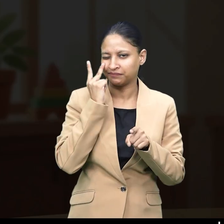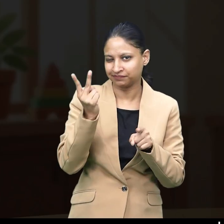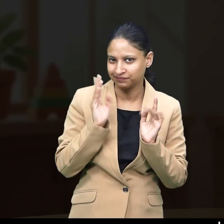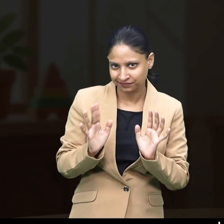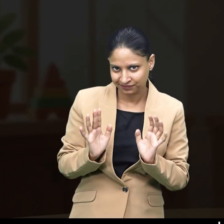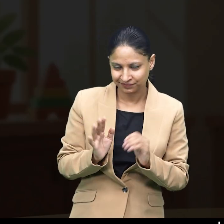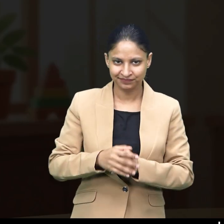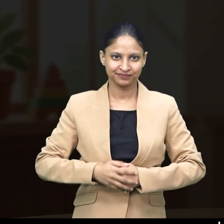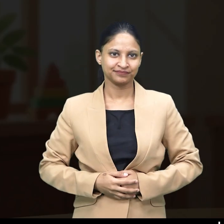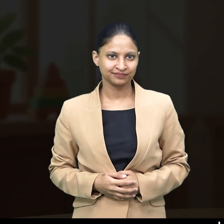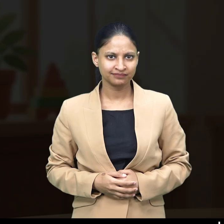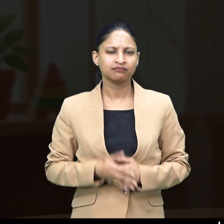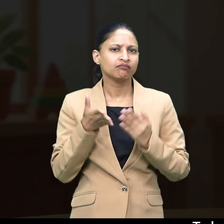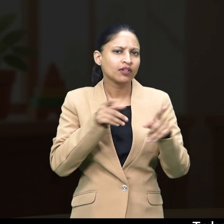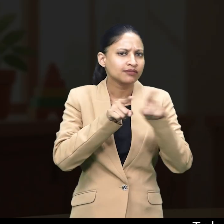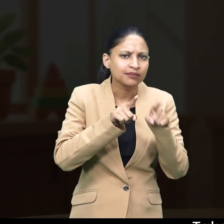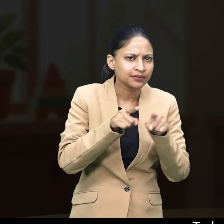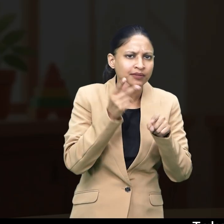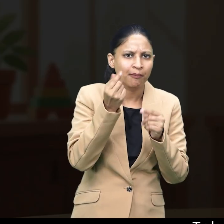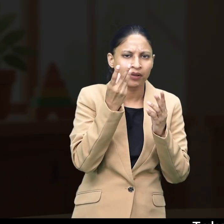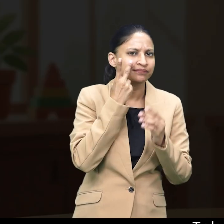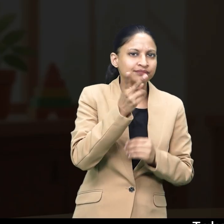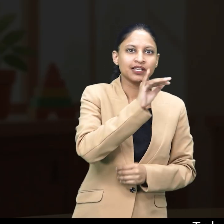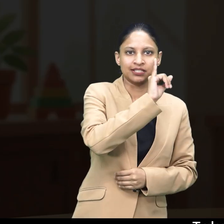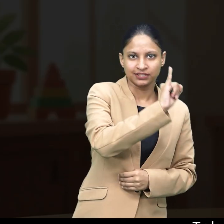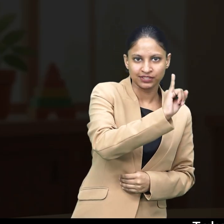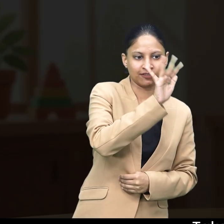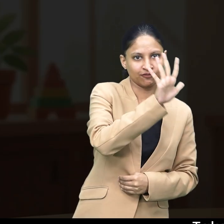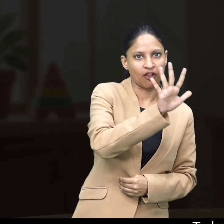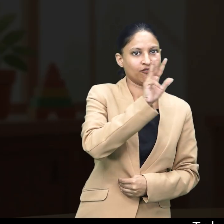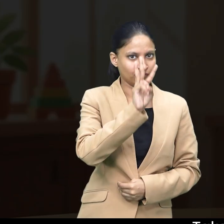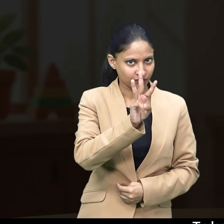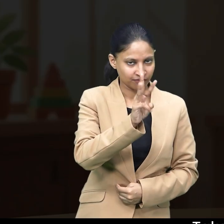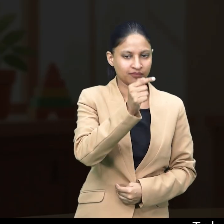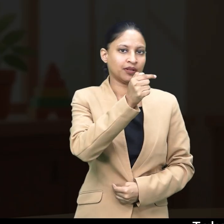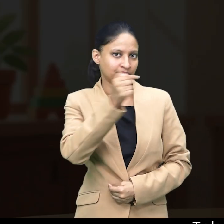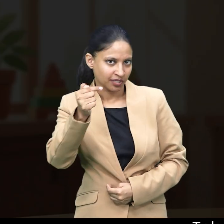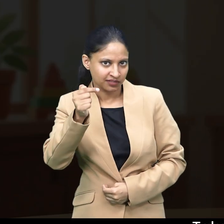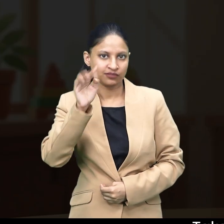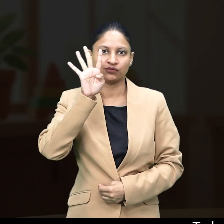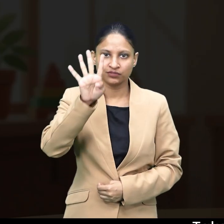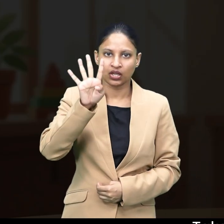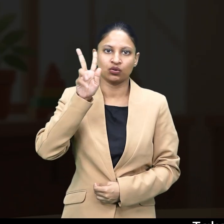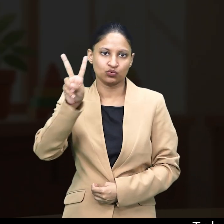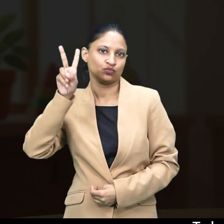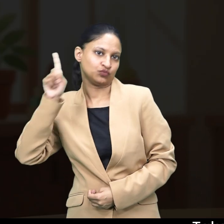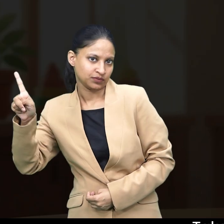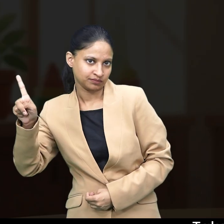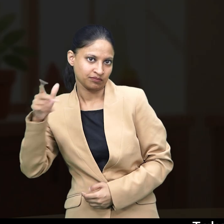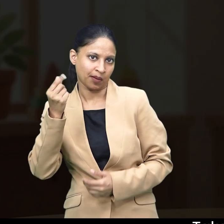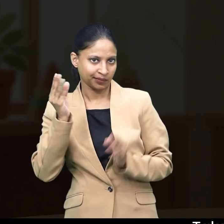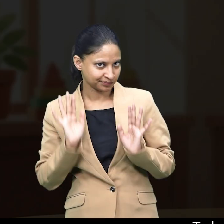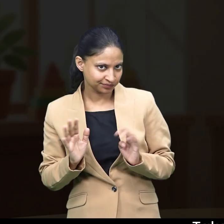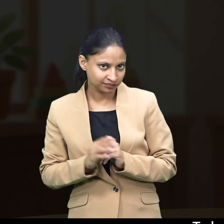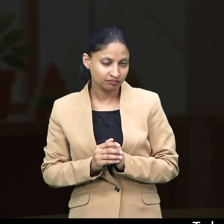Let's see an example. Take the numbers 653 minus